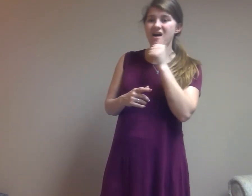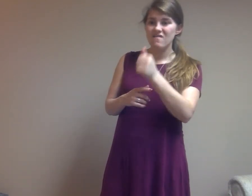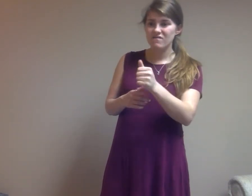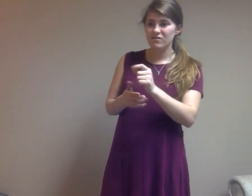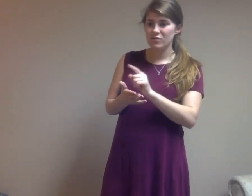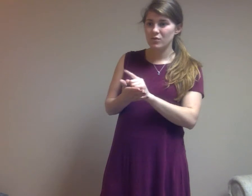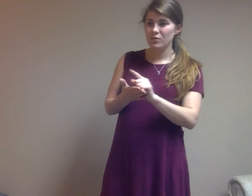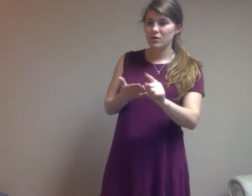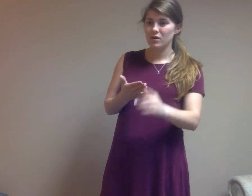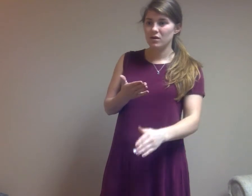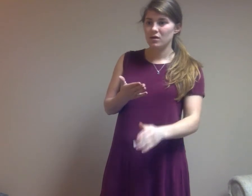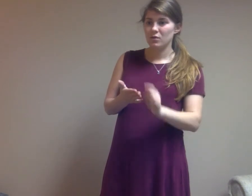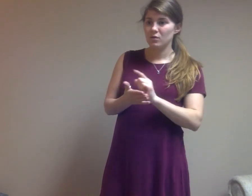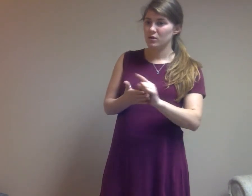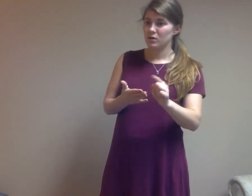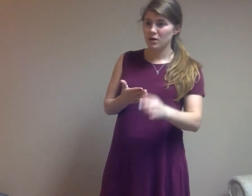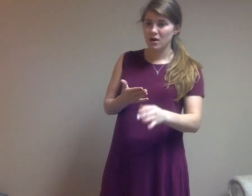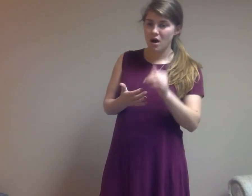that makes it a lot harder.